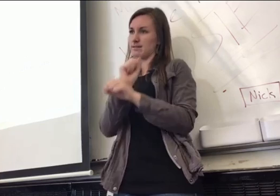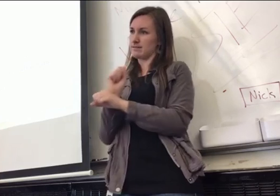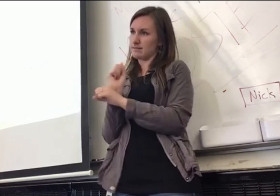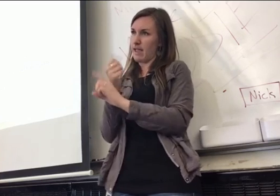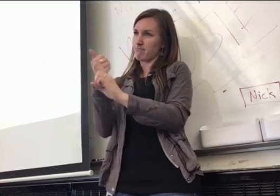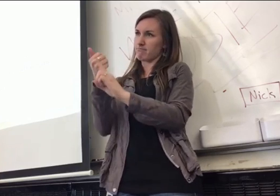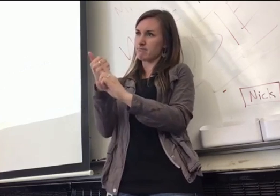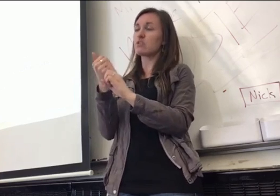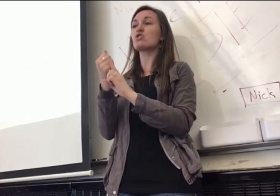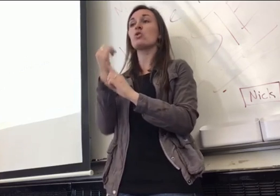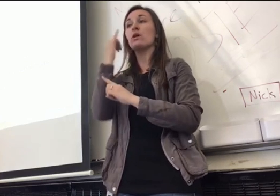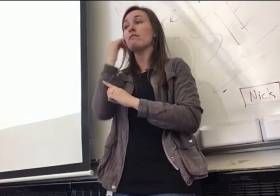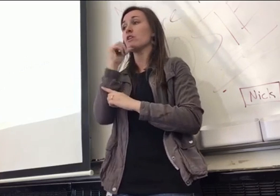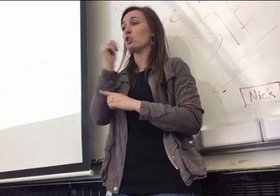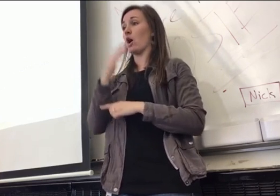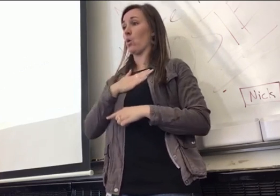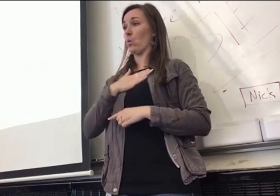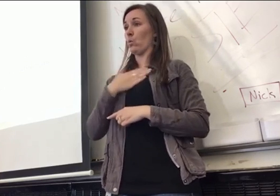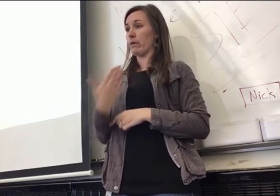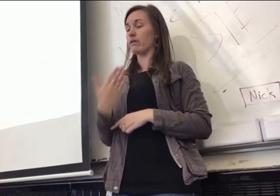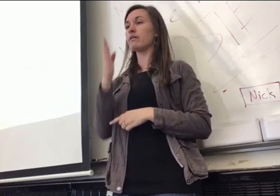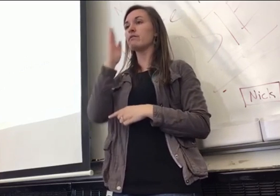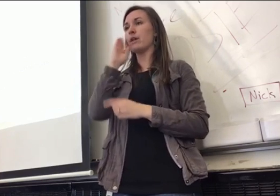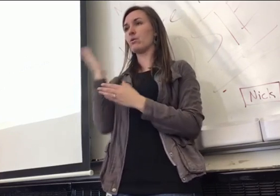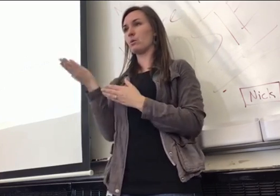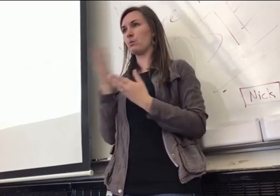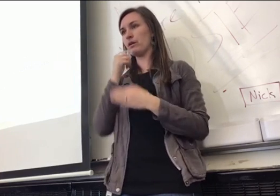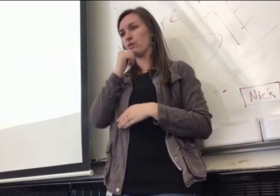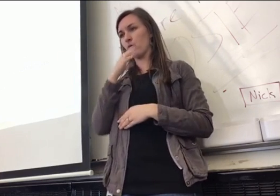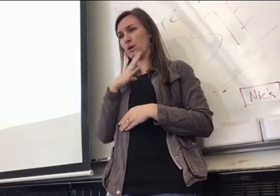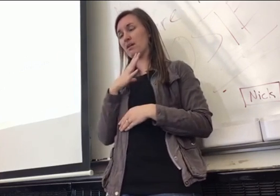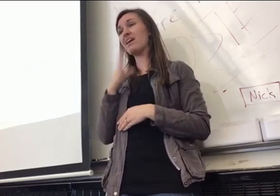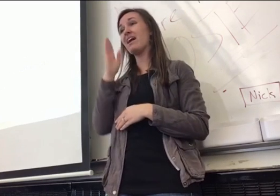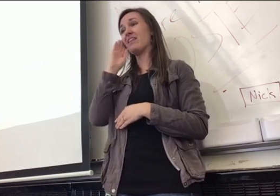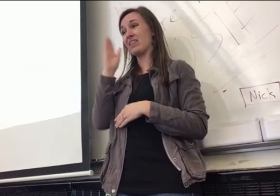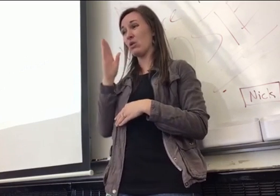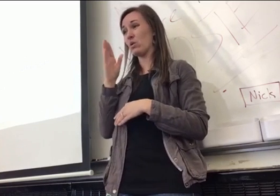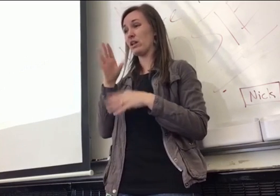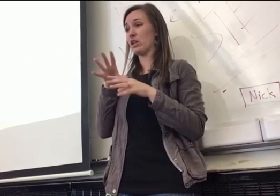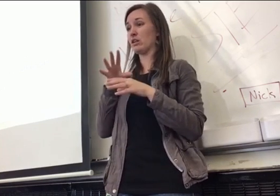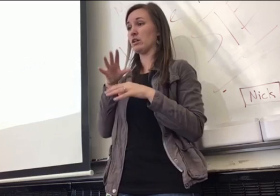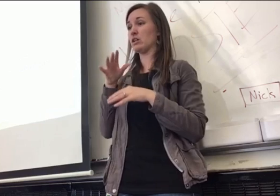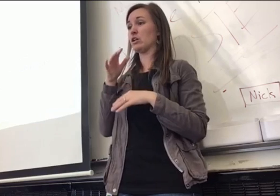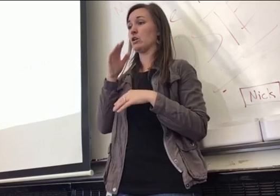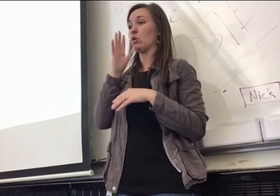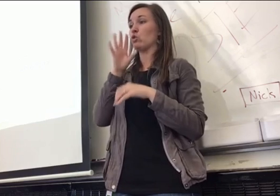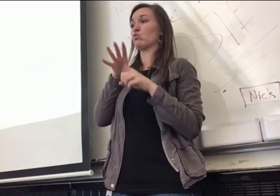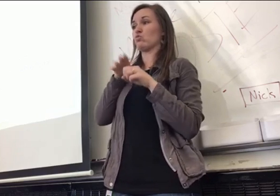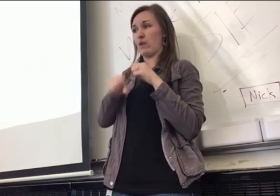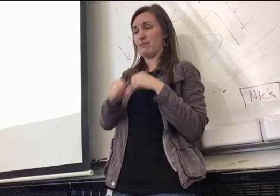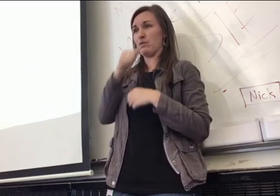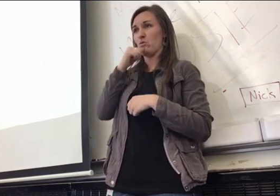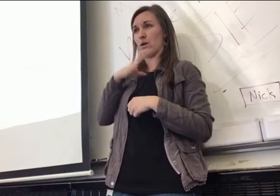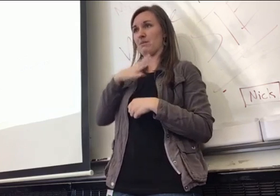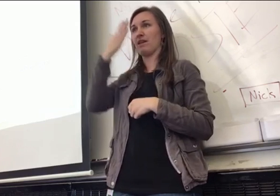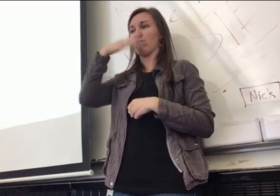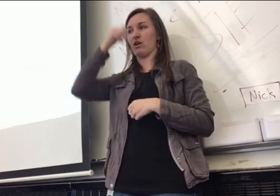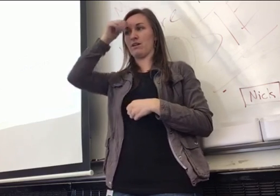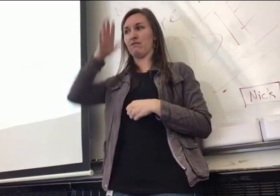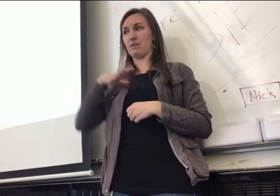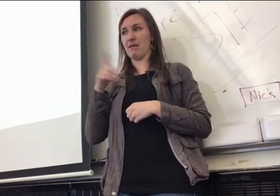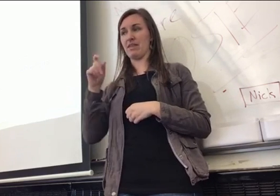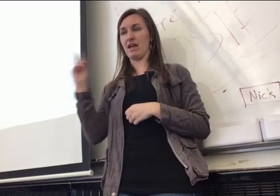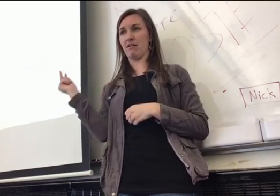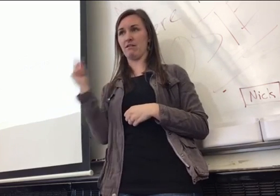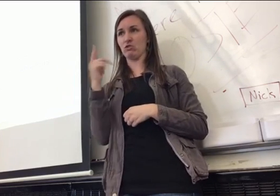not going to come willingly, they're going to take the women, and they typically will rape the women in front of the men. Then, if that doesn't work,